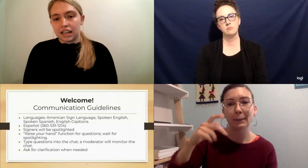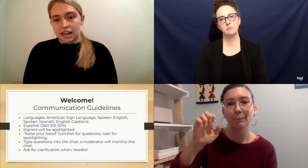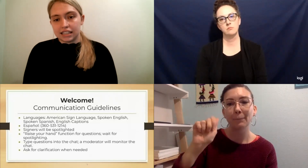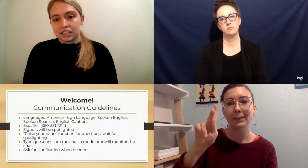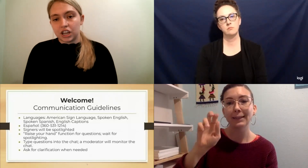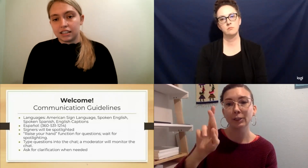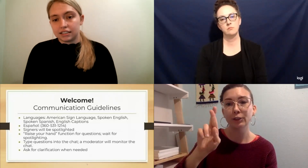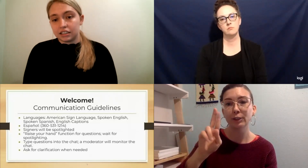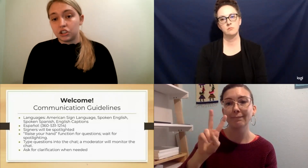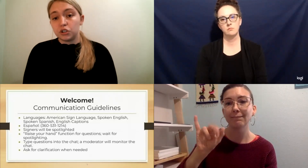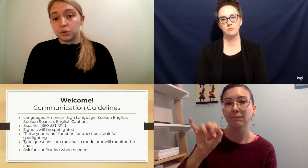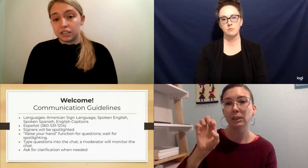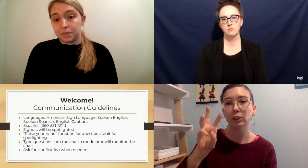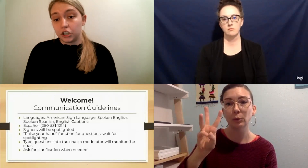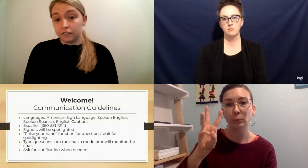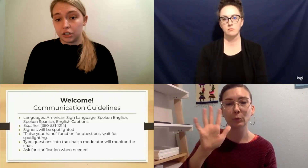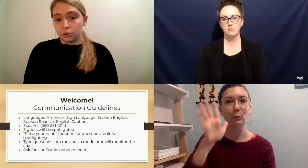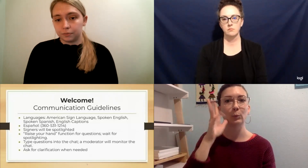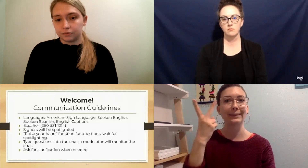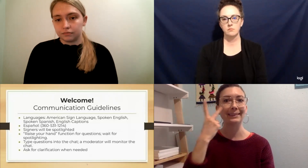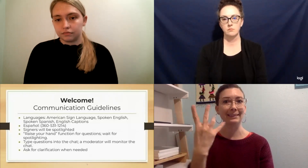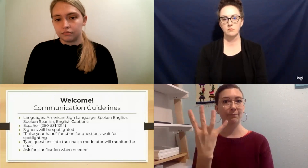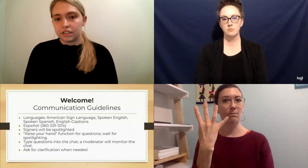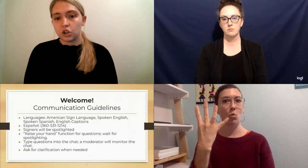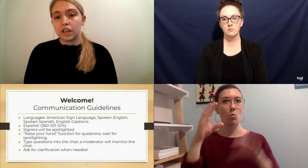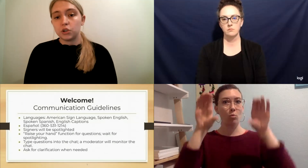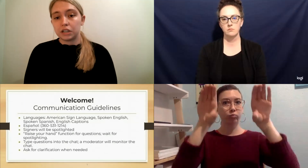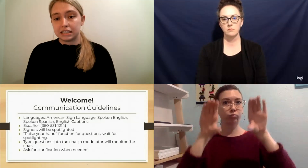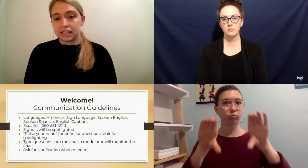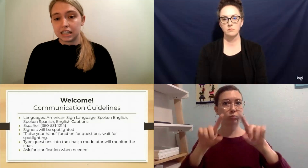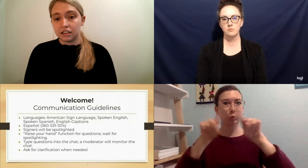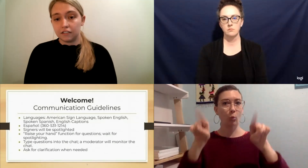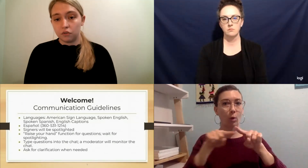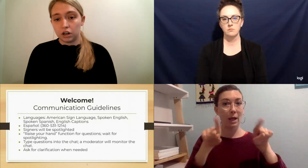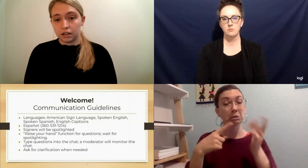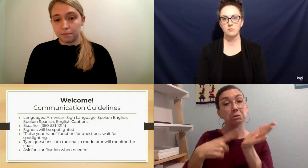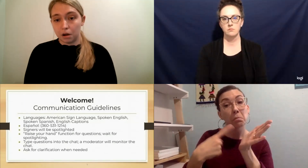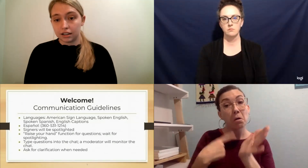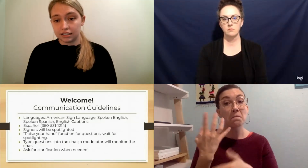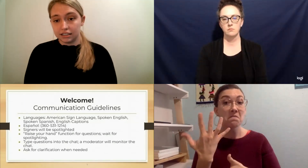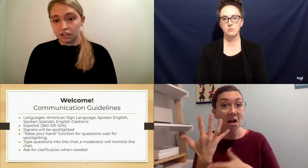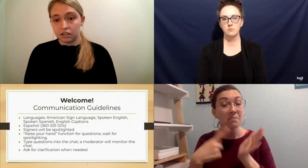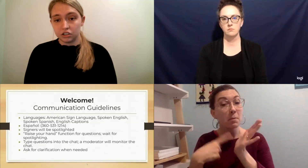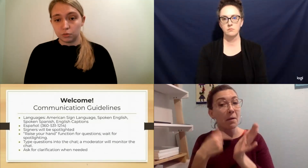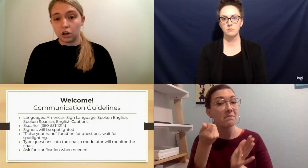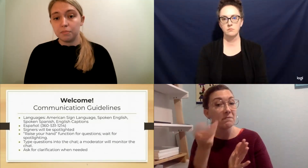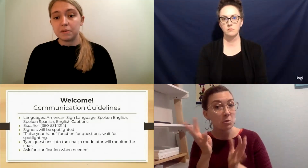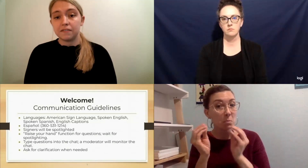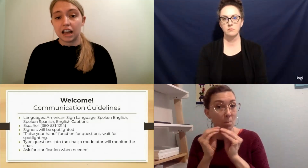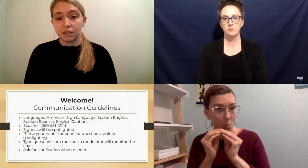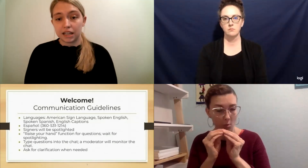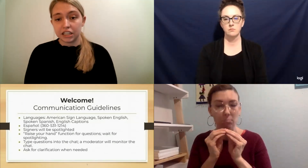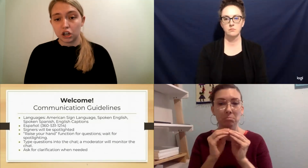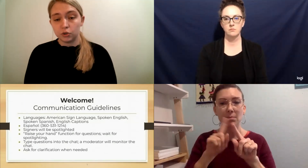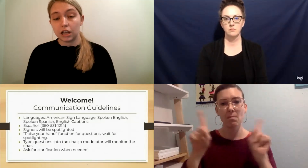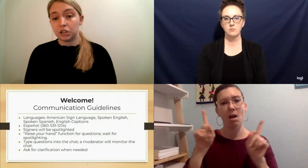And again, I suggest you use speaker view so that you can see the 4 boxes on the Zoom call, maybe